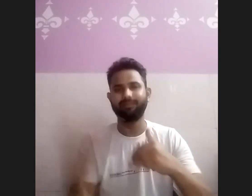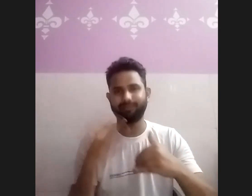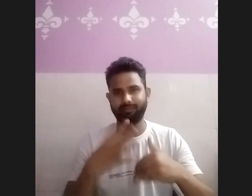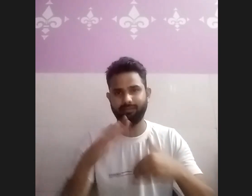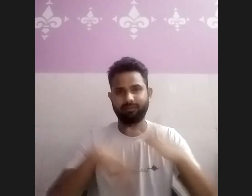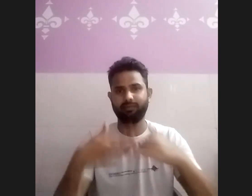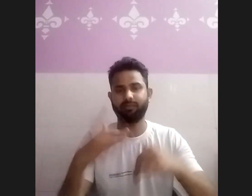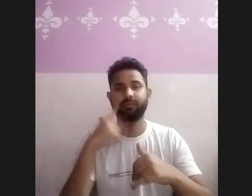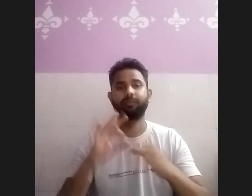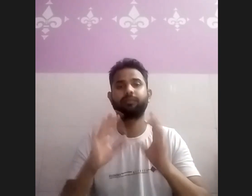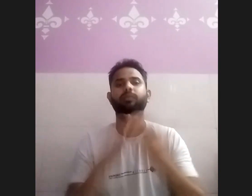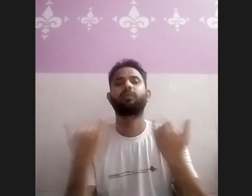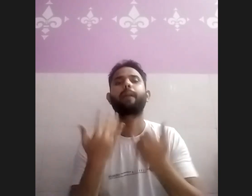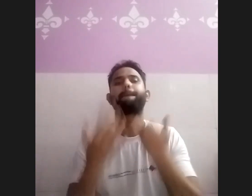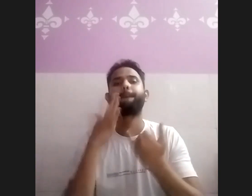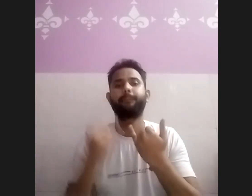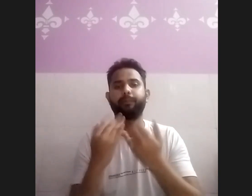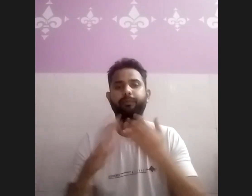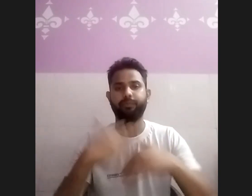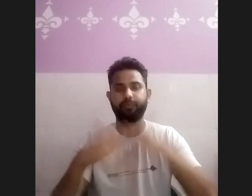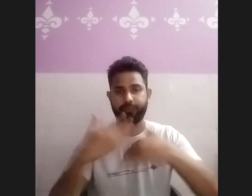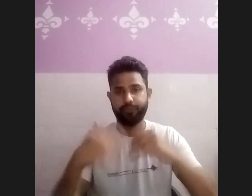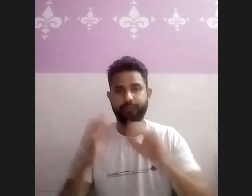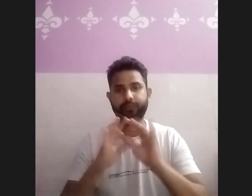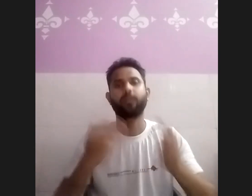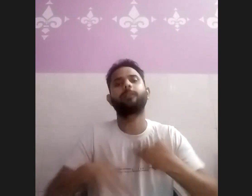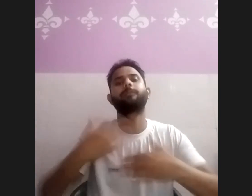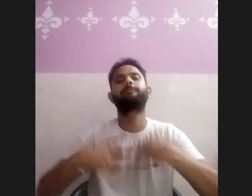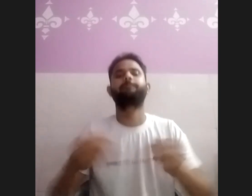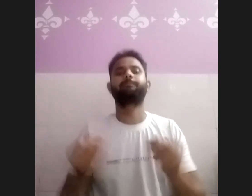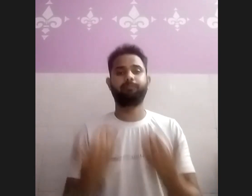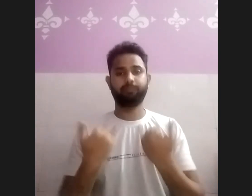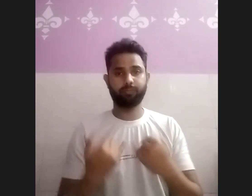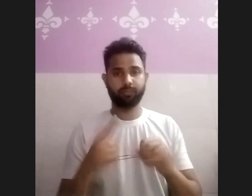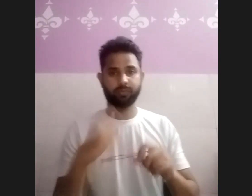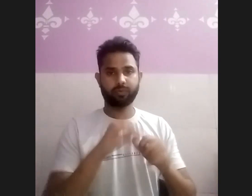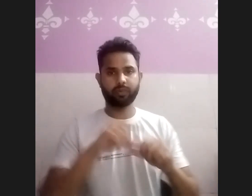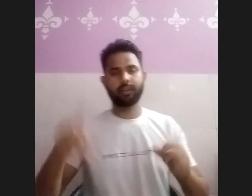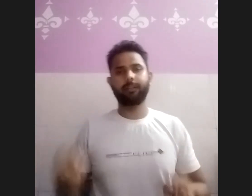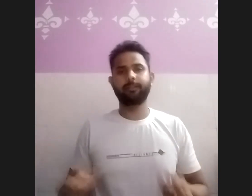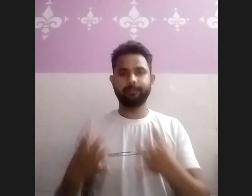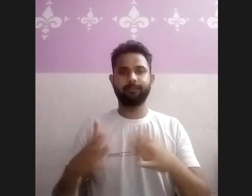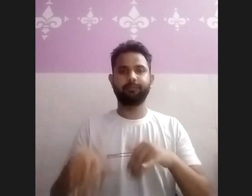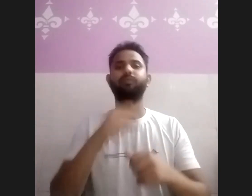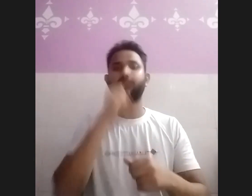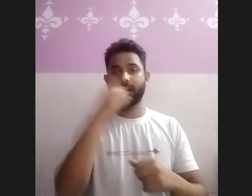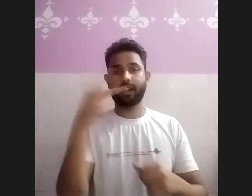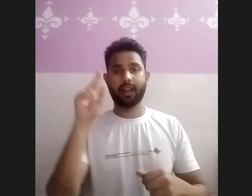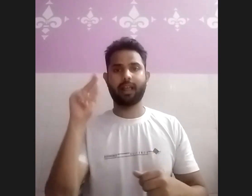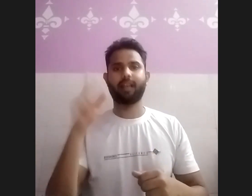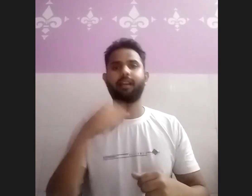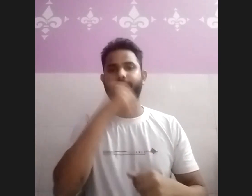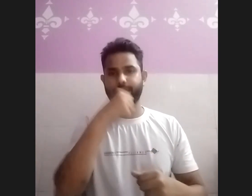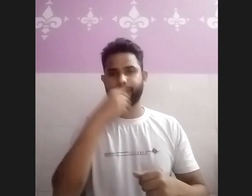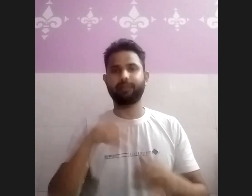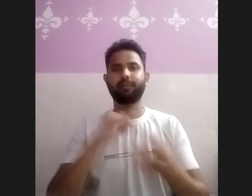can we continue? Yes. Yeah. Yeah, so let's continue with the next speaker. We're really